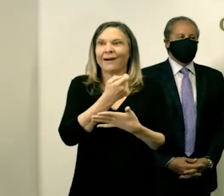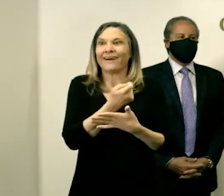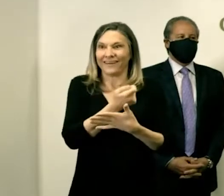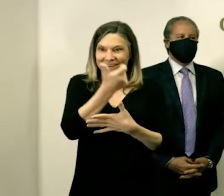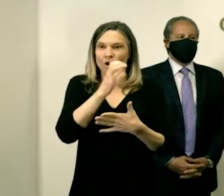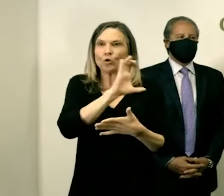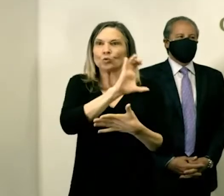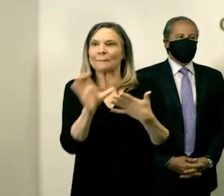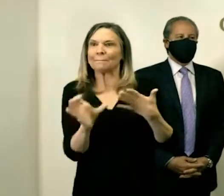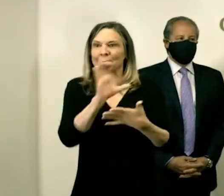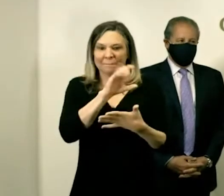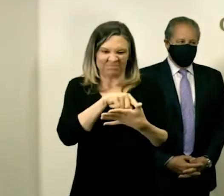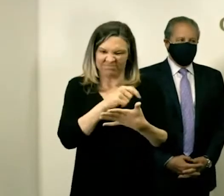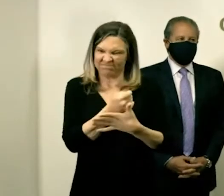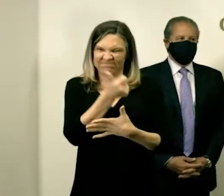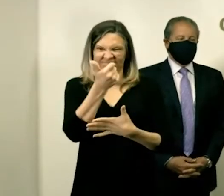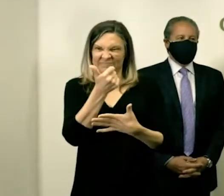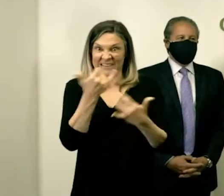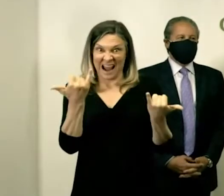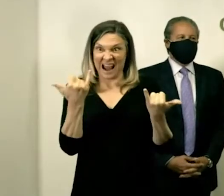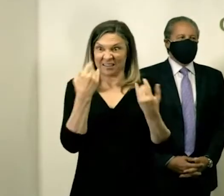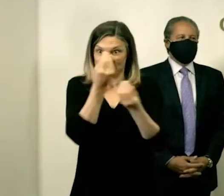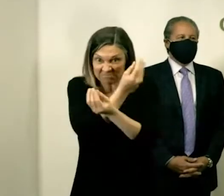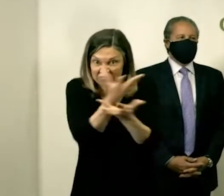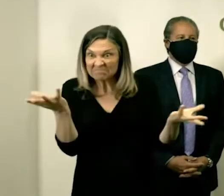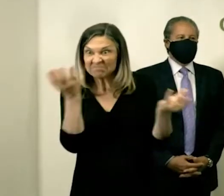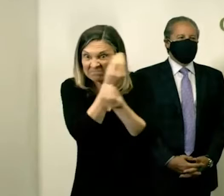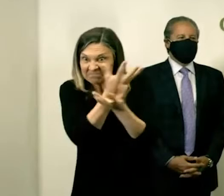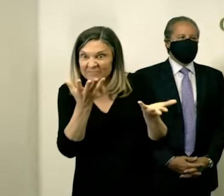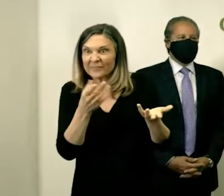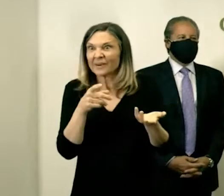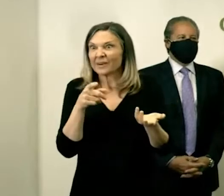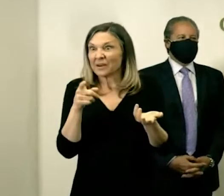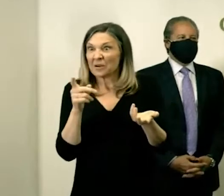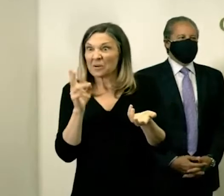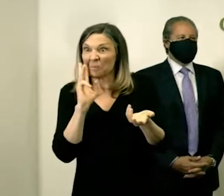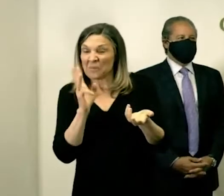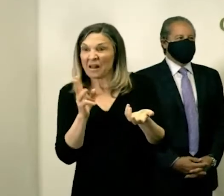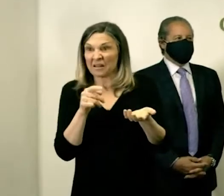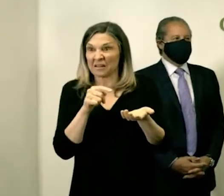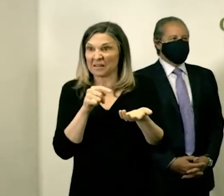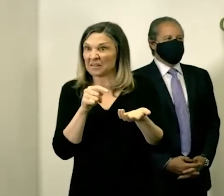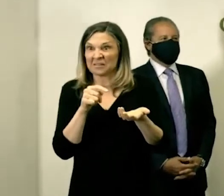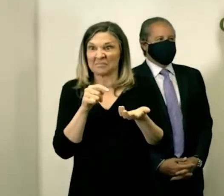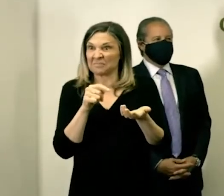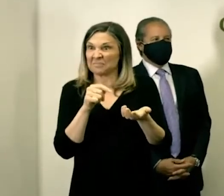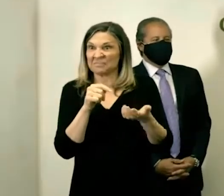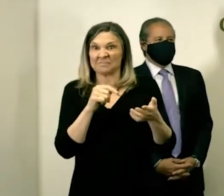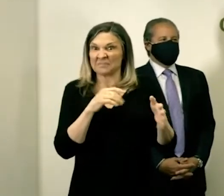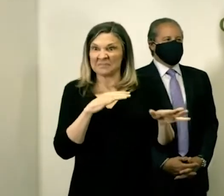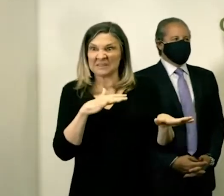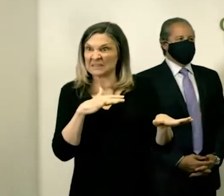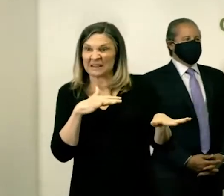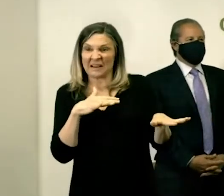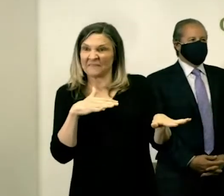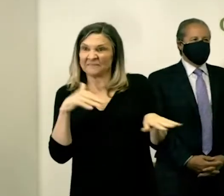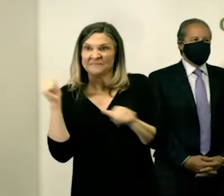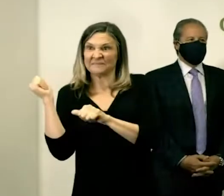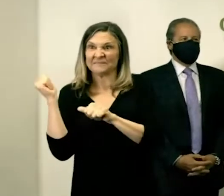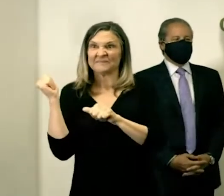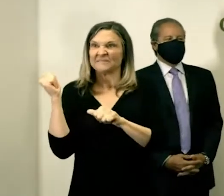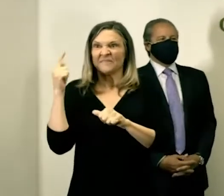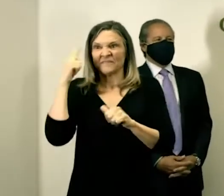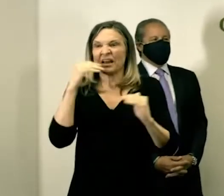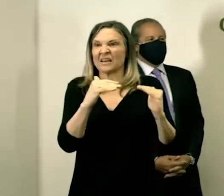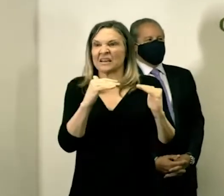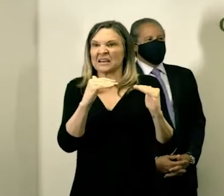Mayor, that said, Mr. President, we are not walking away from our equity commitments. Quite the contrary. We'll